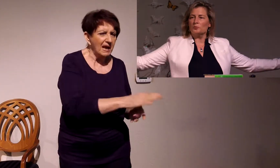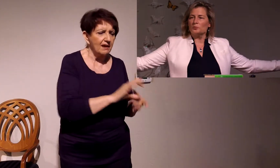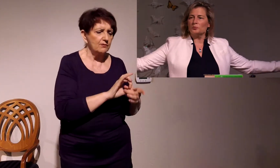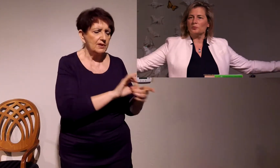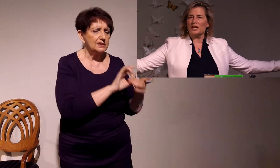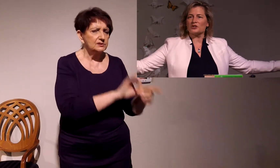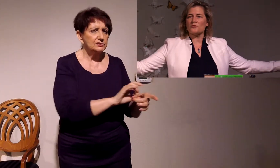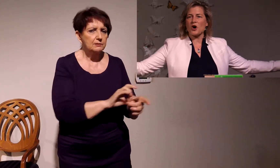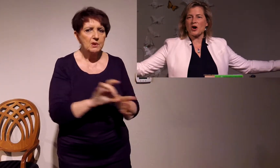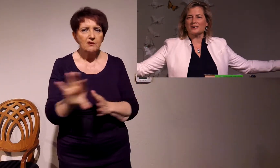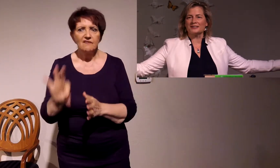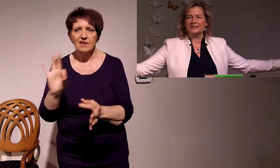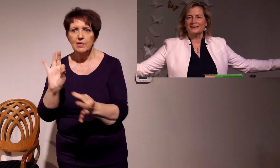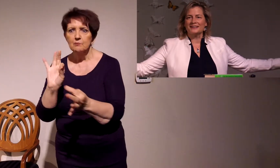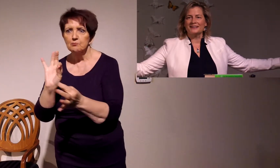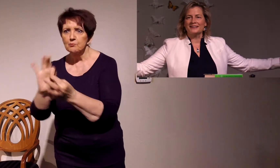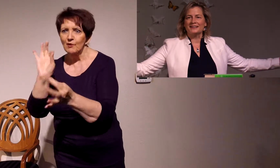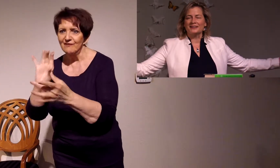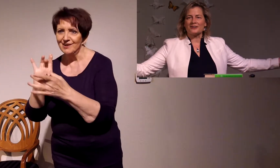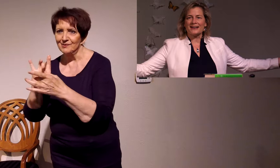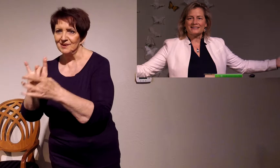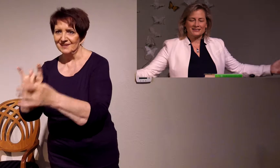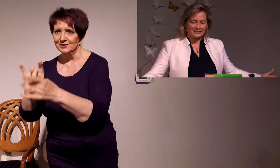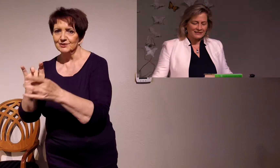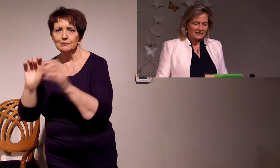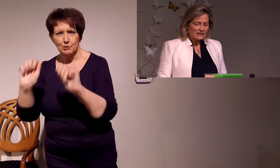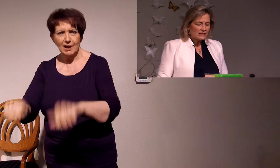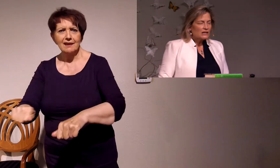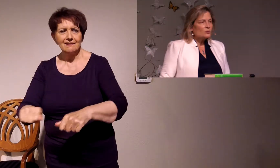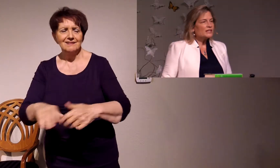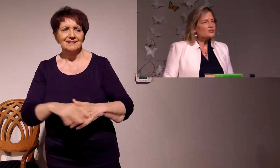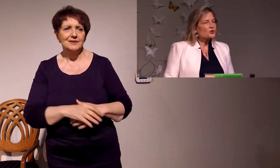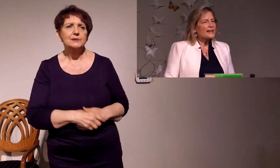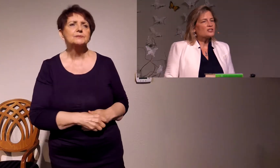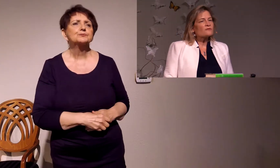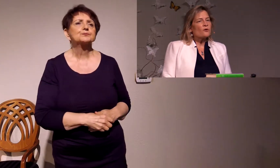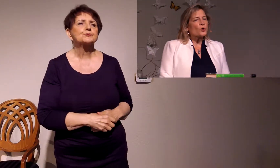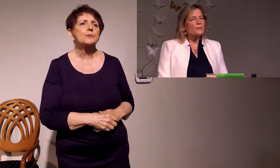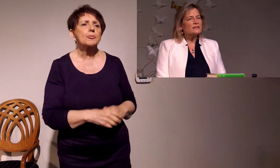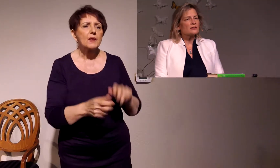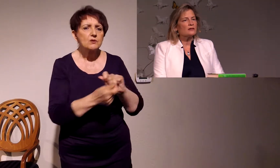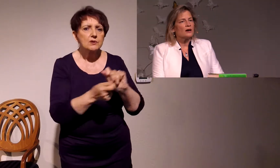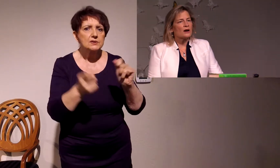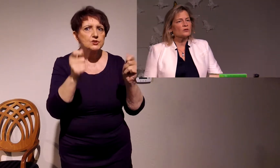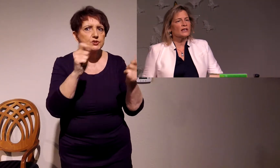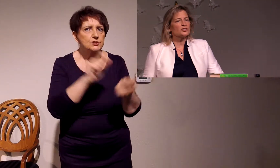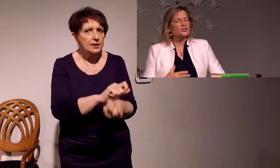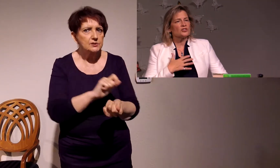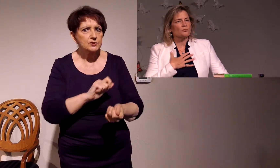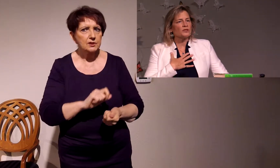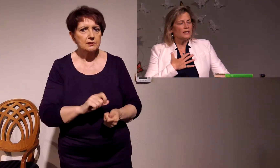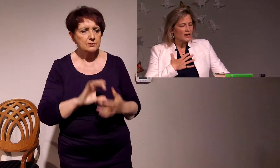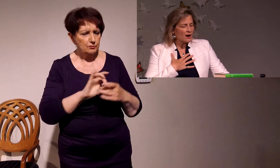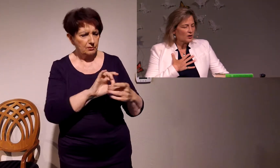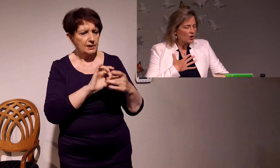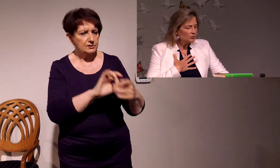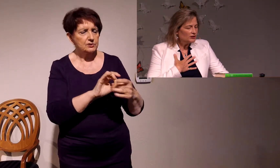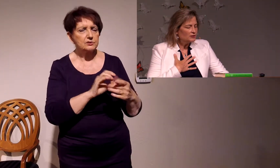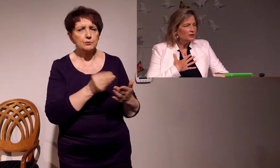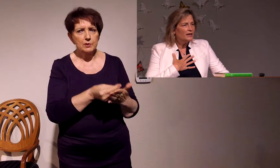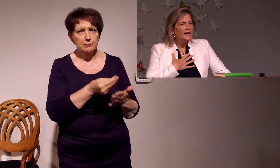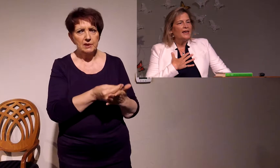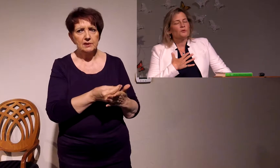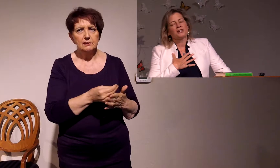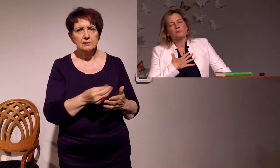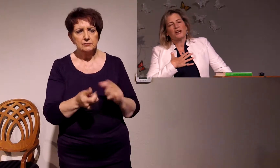boom, there you are. Right? We can transform it, our relationship with it and how we hold